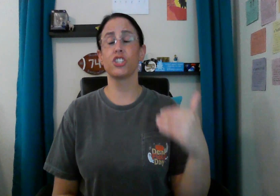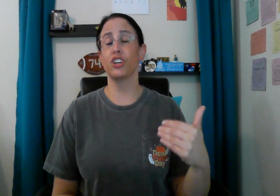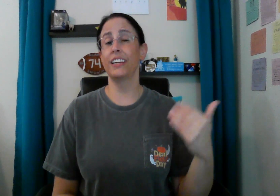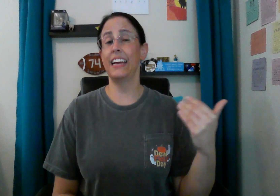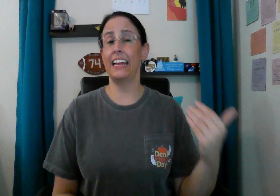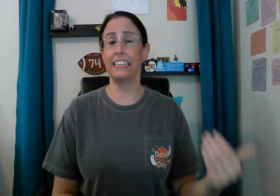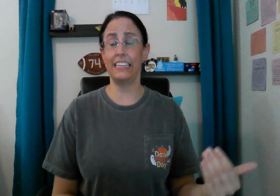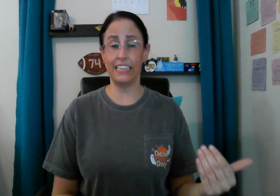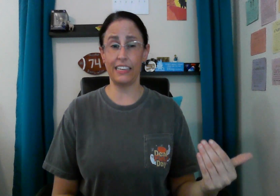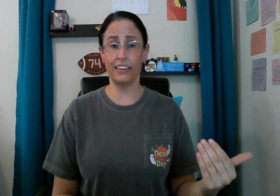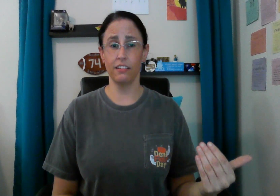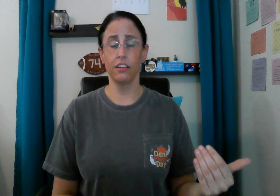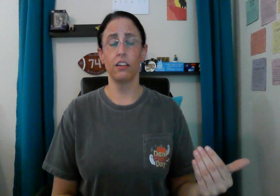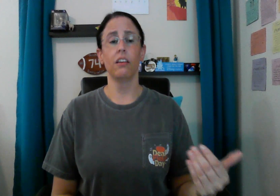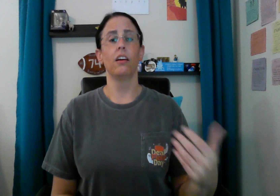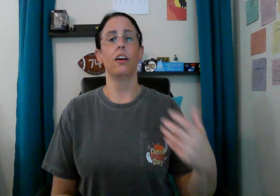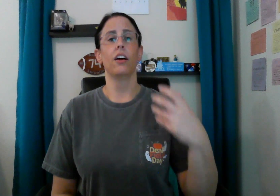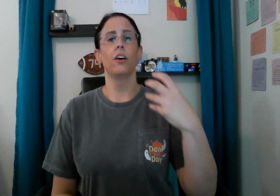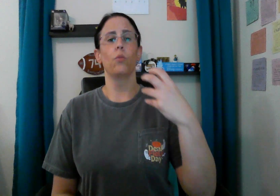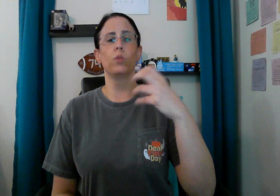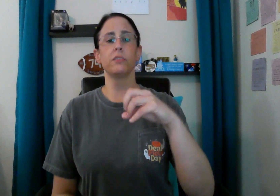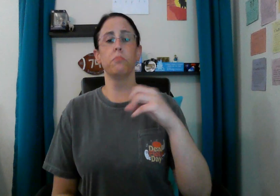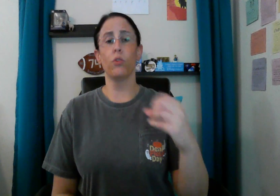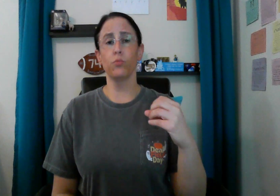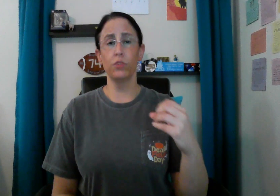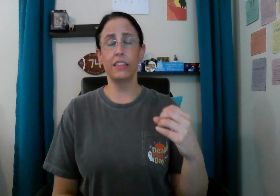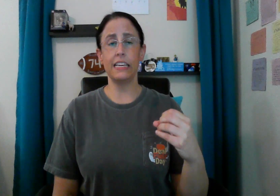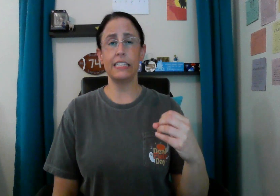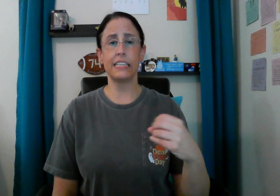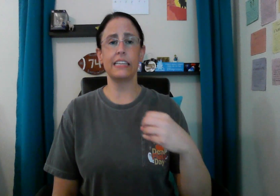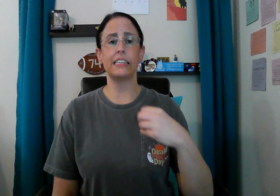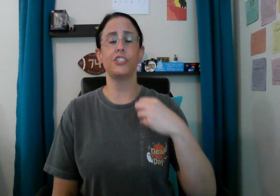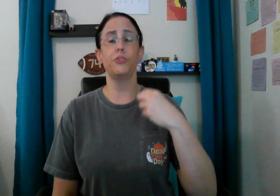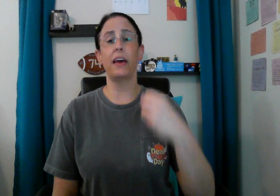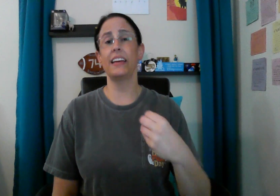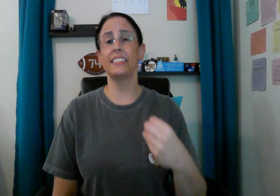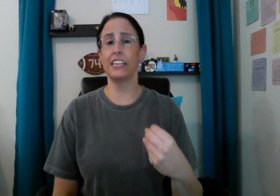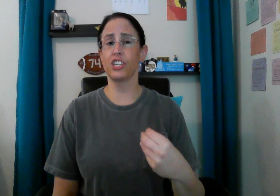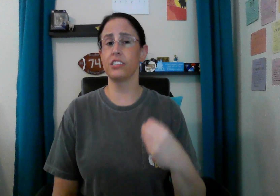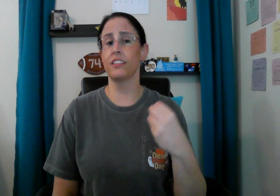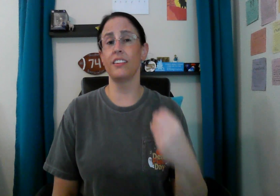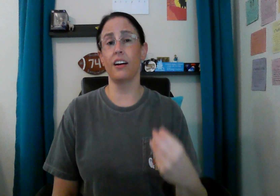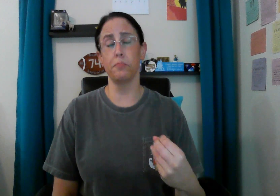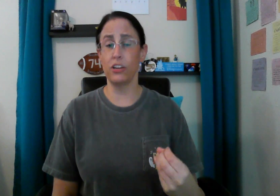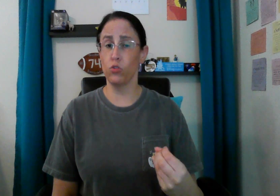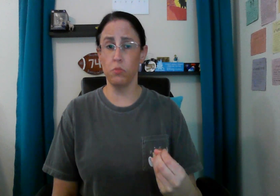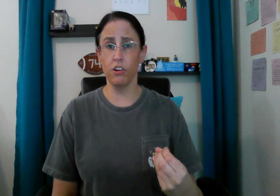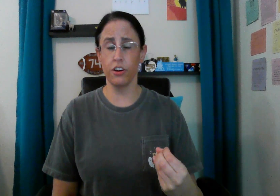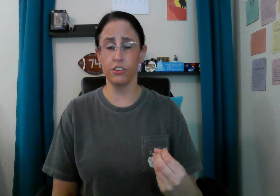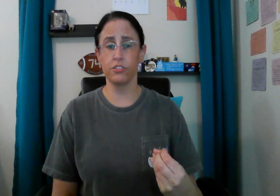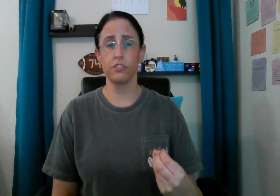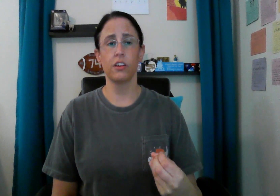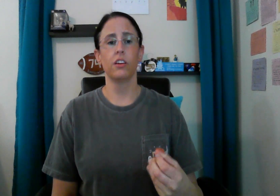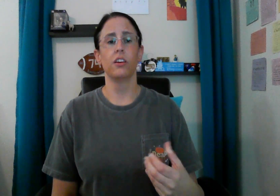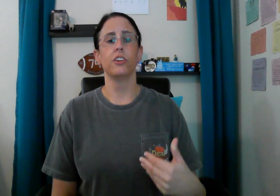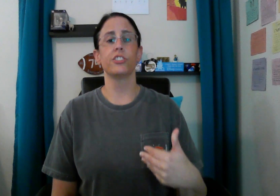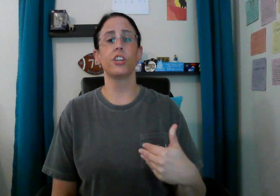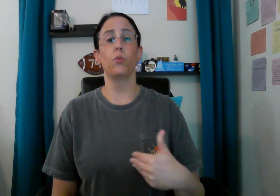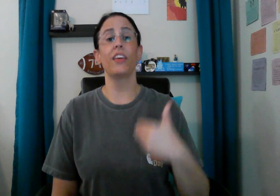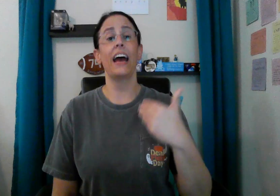should, and need. What's important with these is you pay attention to the non-manual markers. So with